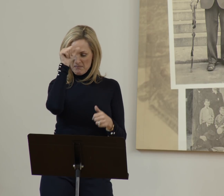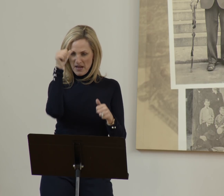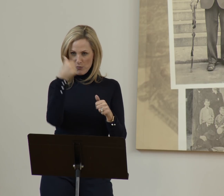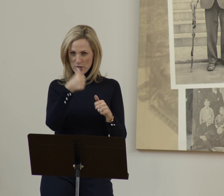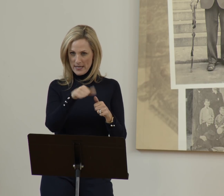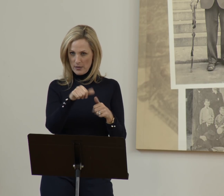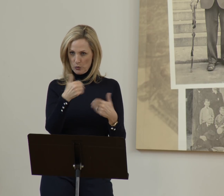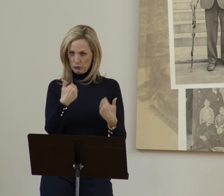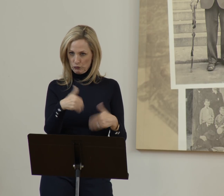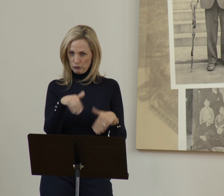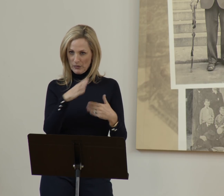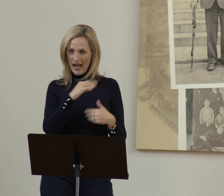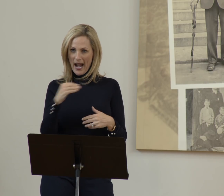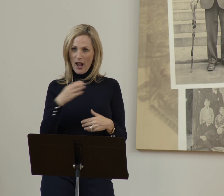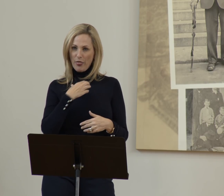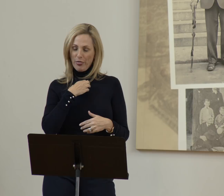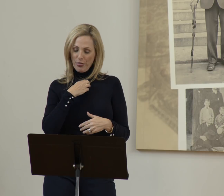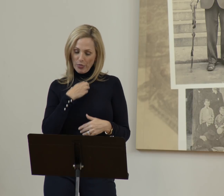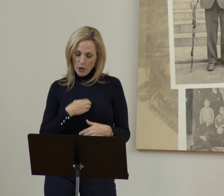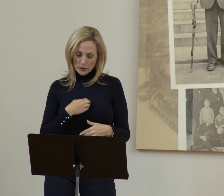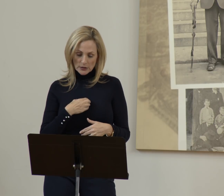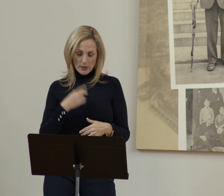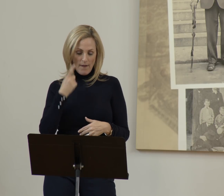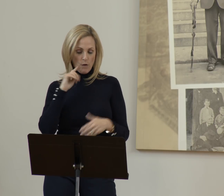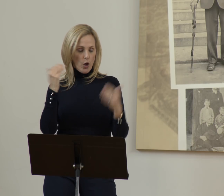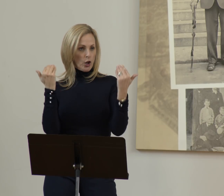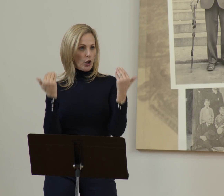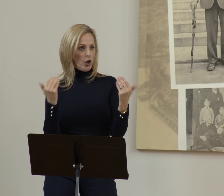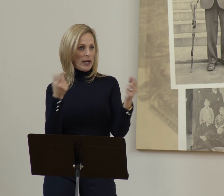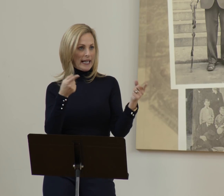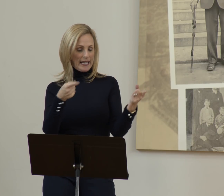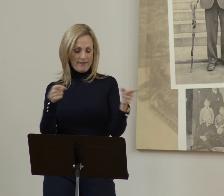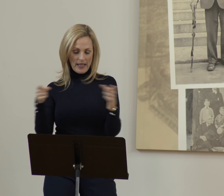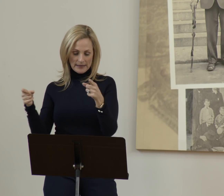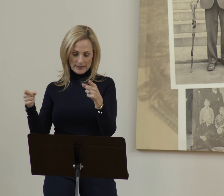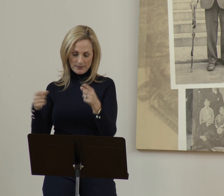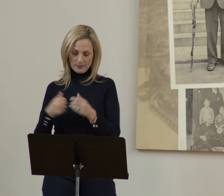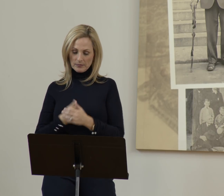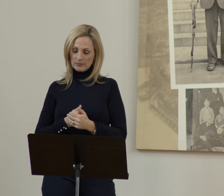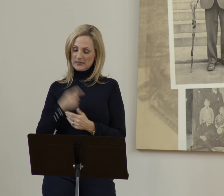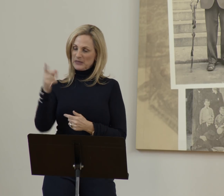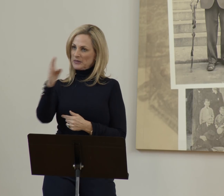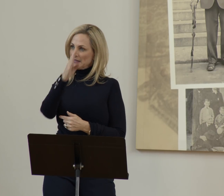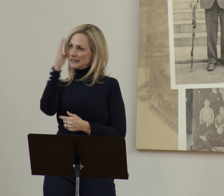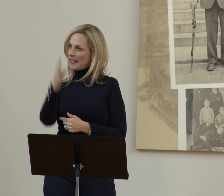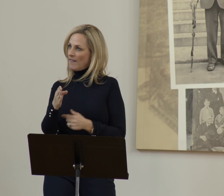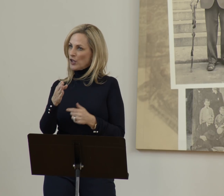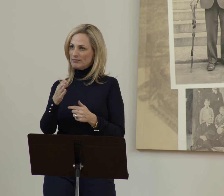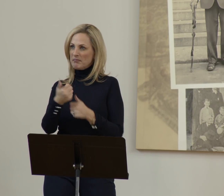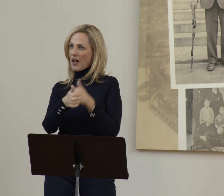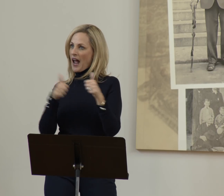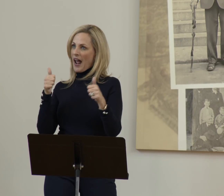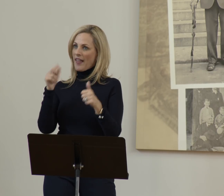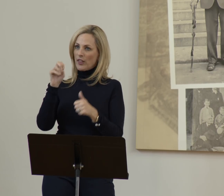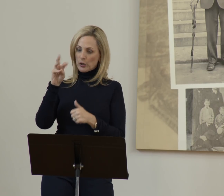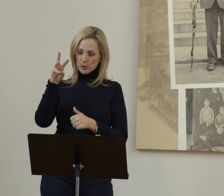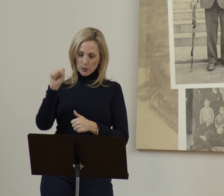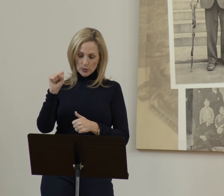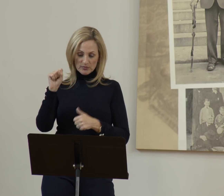I learned that my friend Bernard Bragg had a steel trap memory and a thirst for current events. He